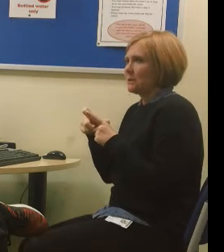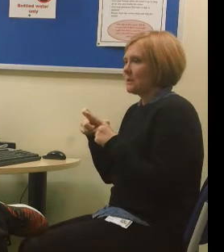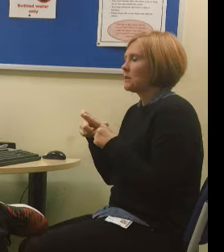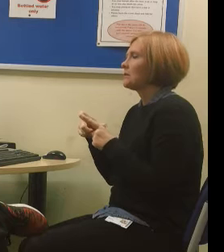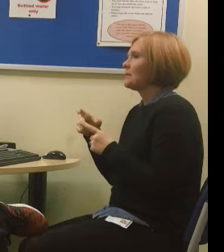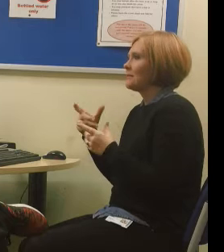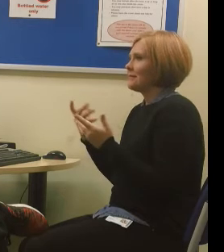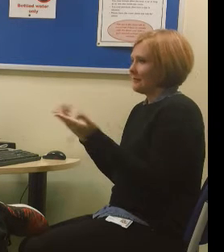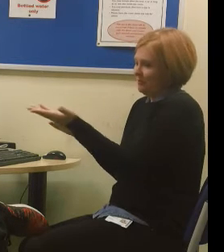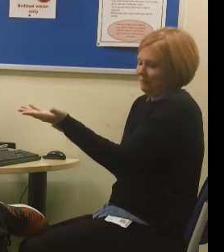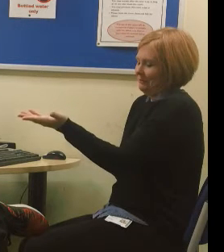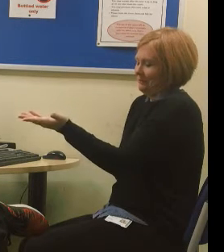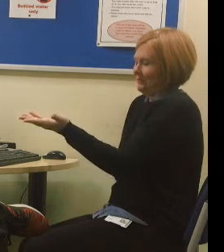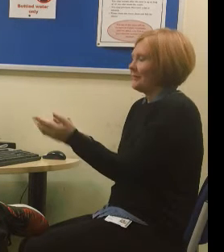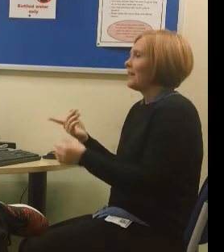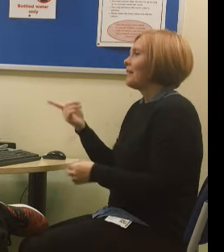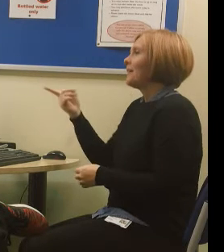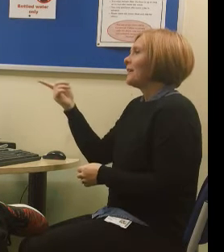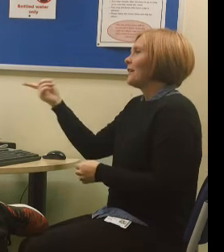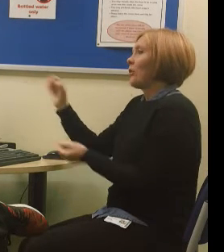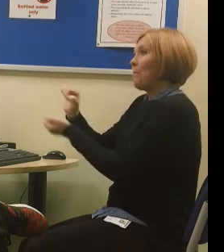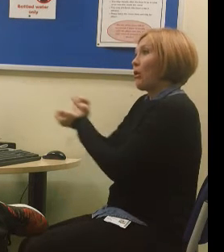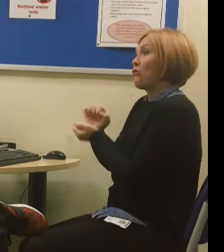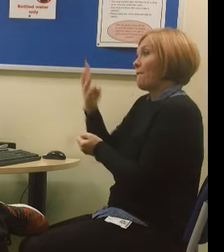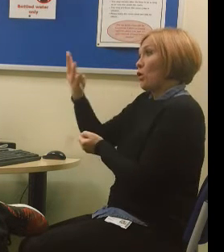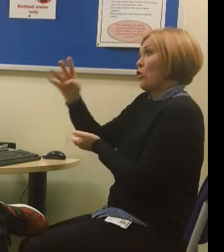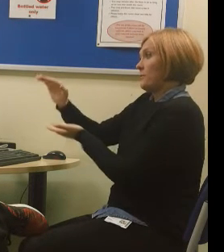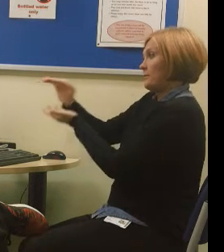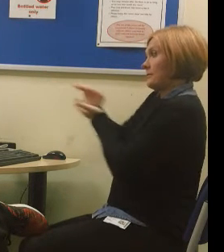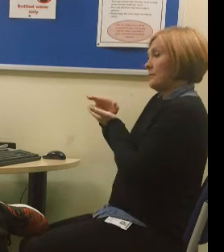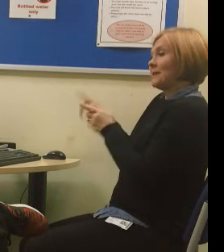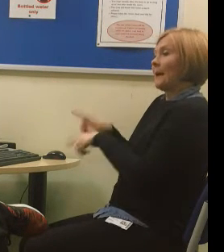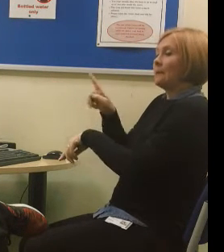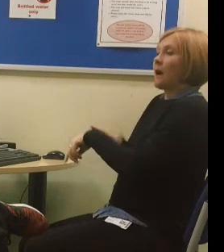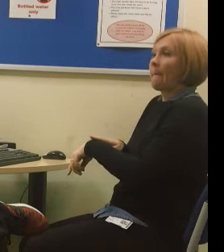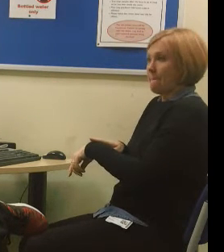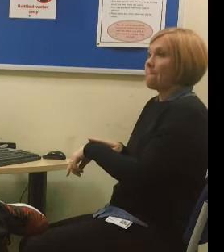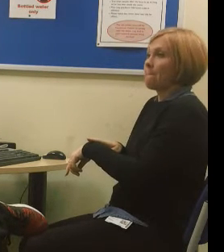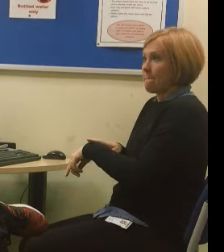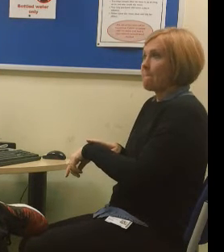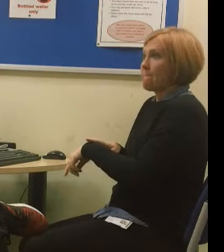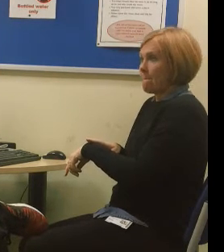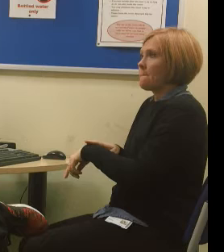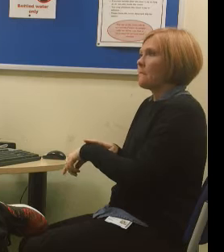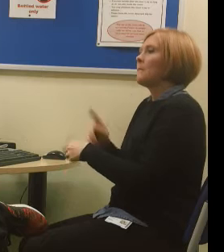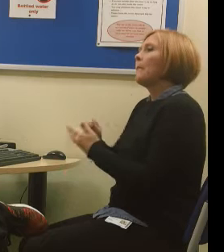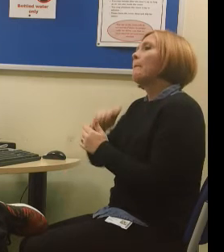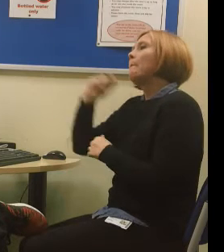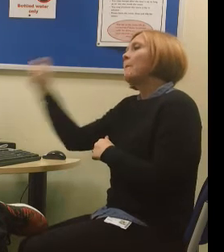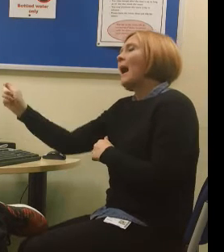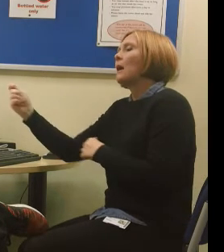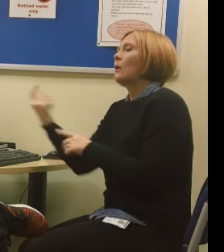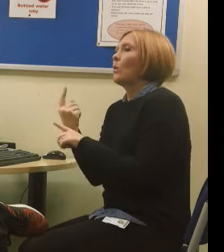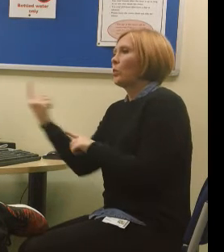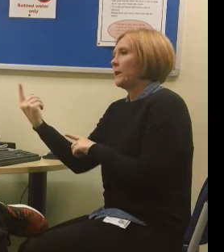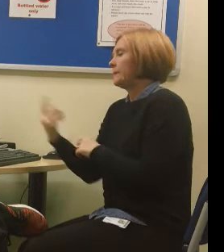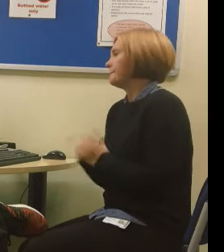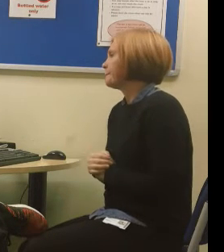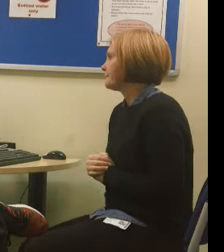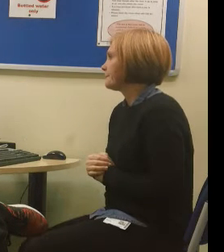time, and the normal loan period for those is a week. We've also got some comfy seating here, so you can sit down, read a magazine, read a